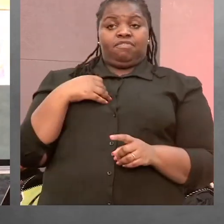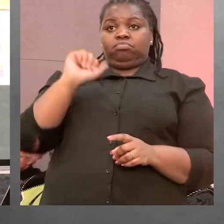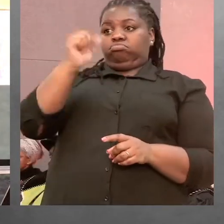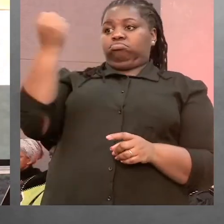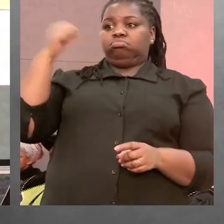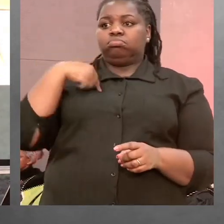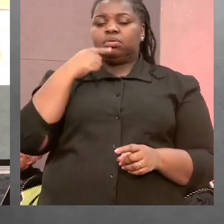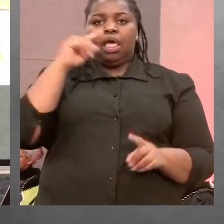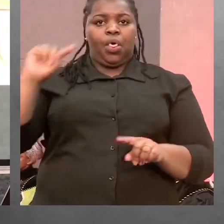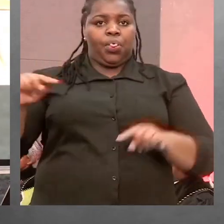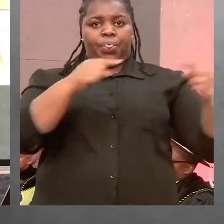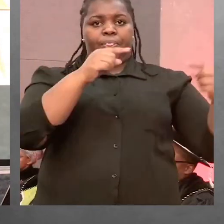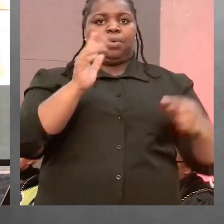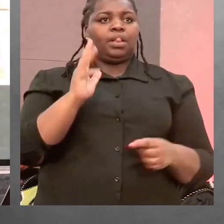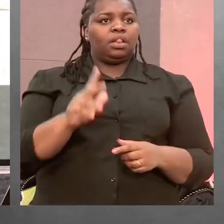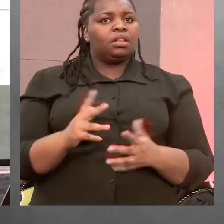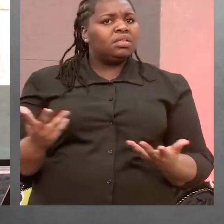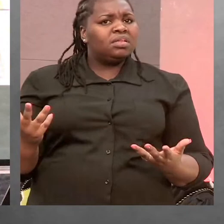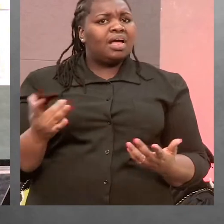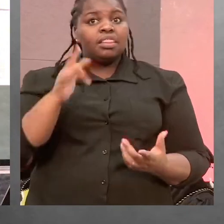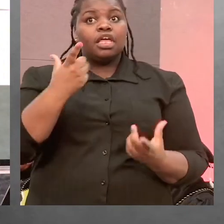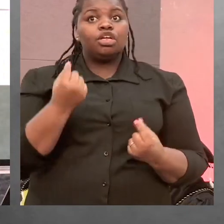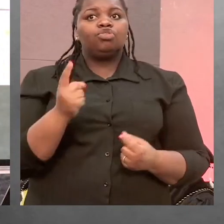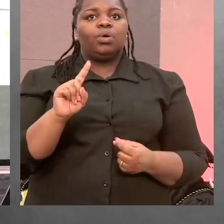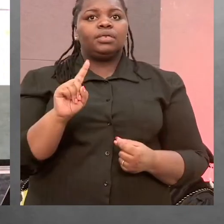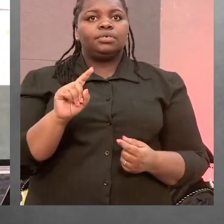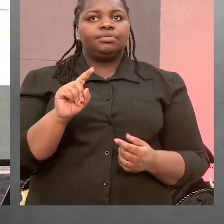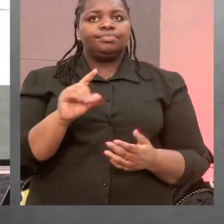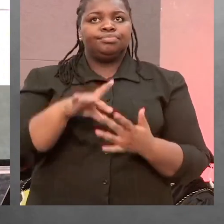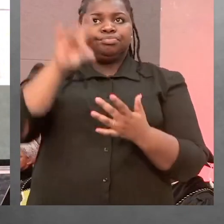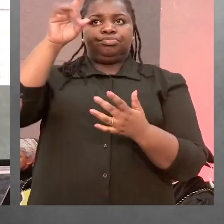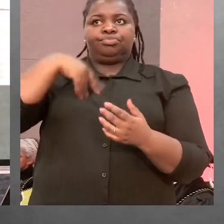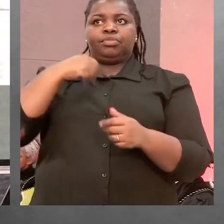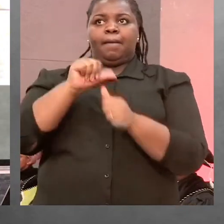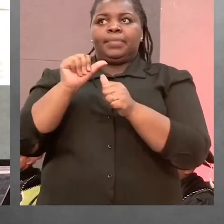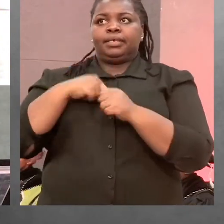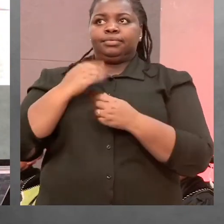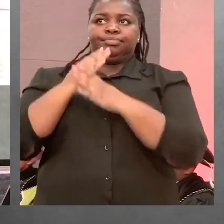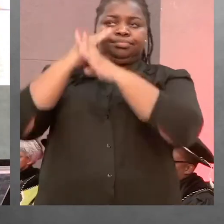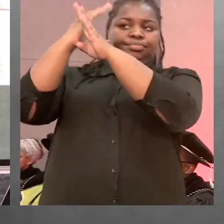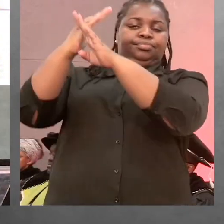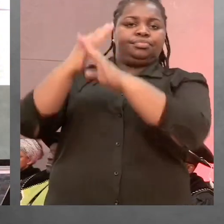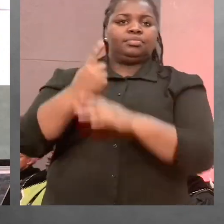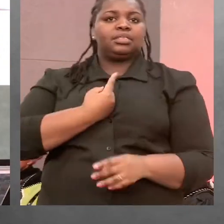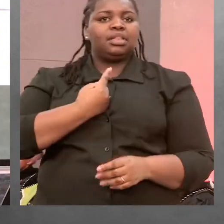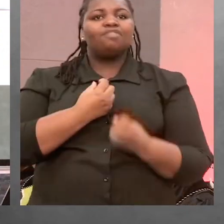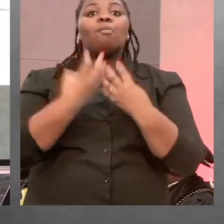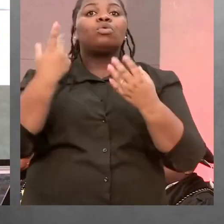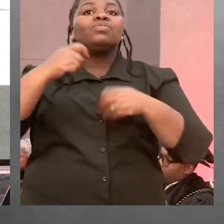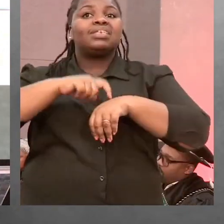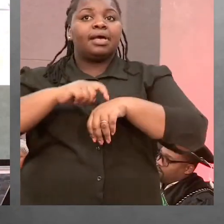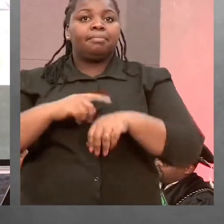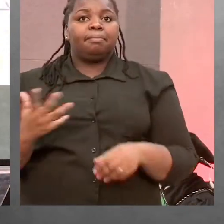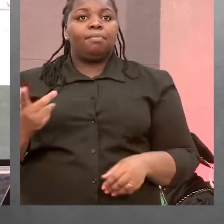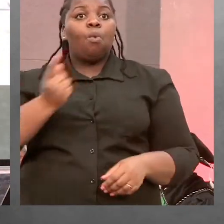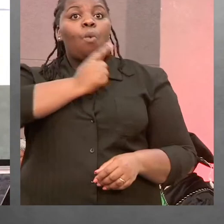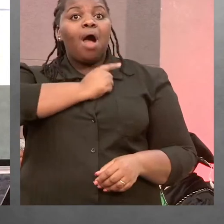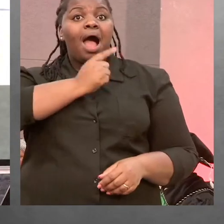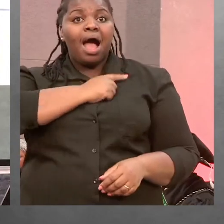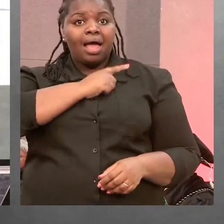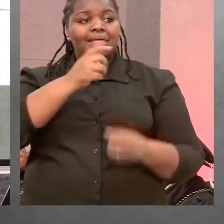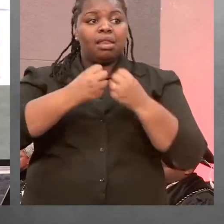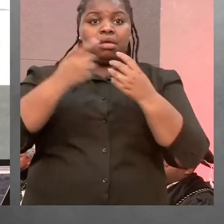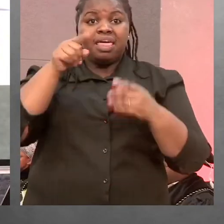backlash. So what do? They choose to abandon themselves in most cases. Because they need the